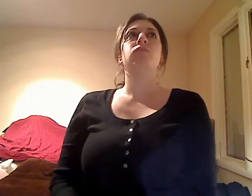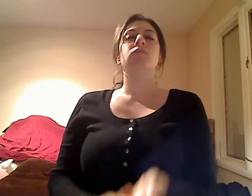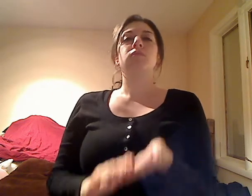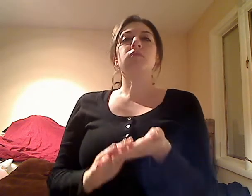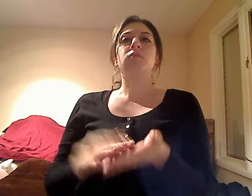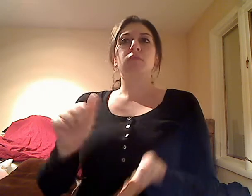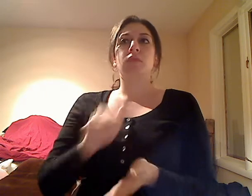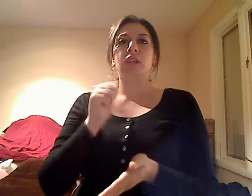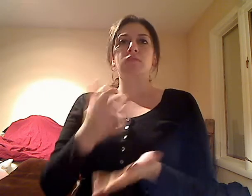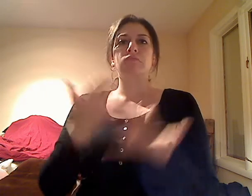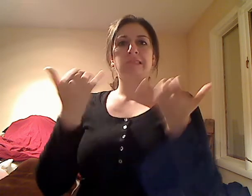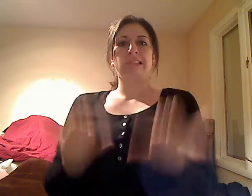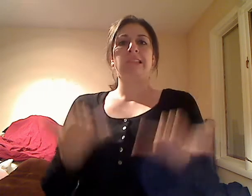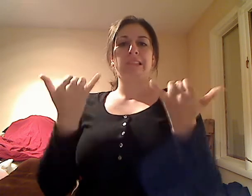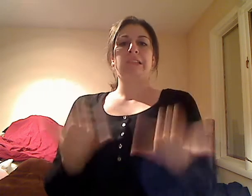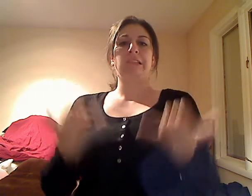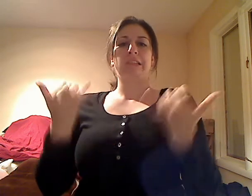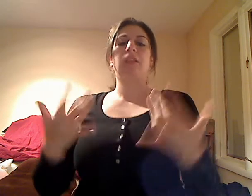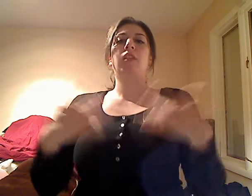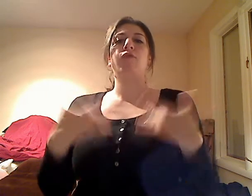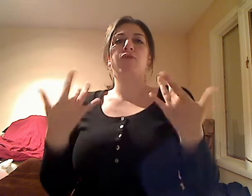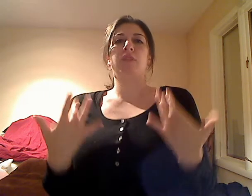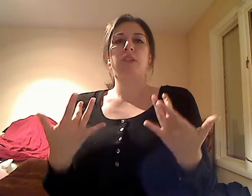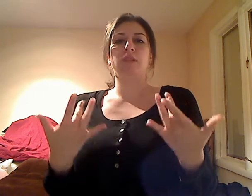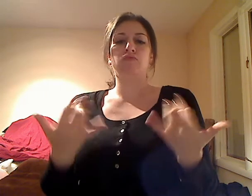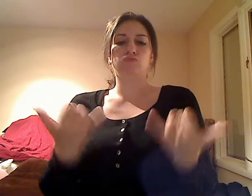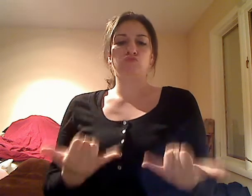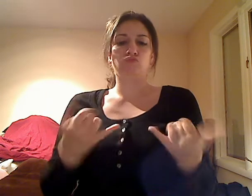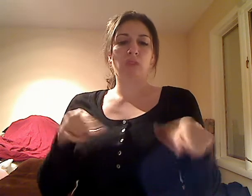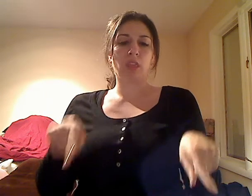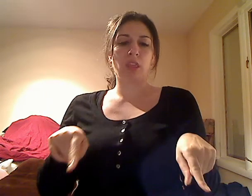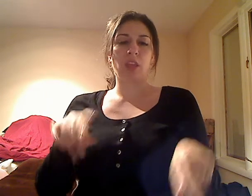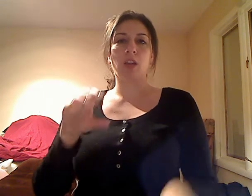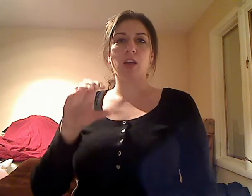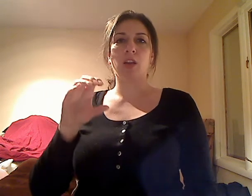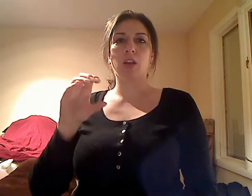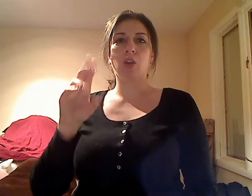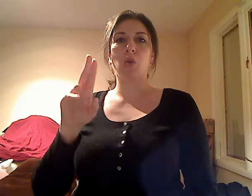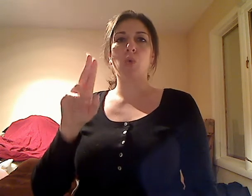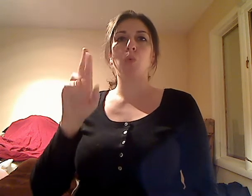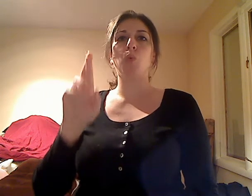John? C-U-R-R-E-A-T. Right, what's the other current with A-N-T at the end?